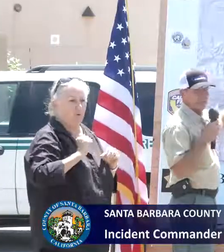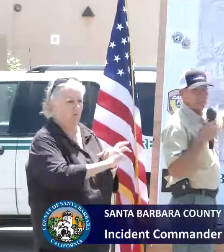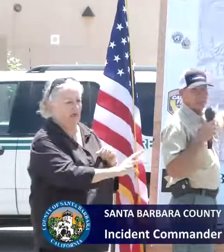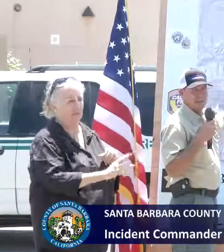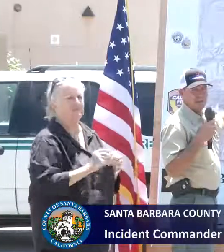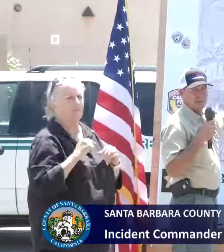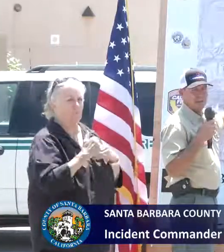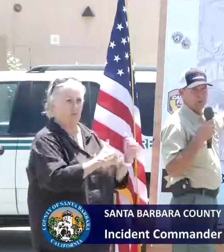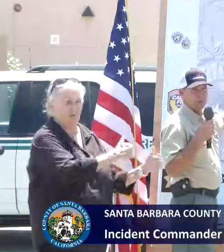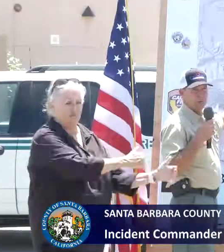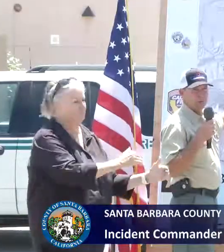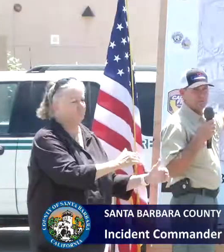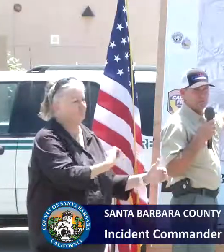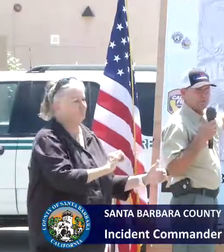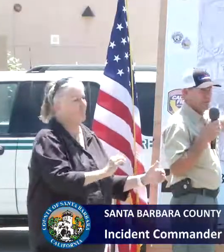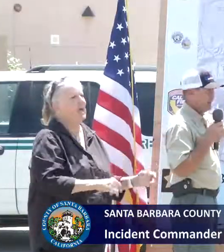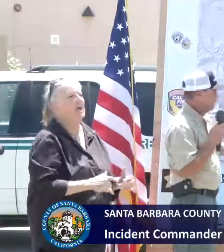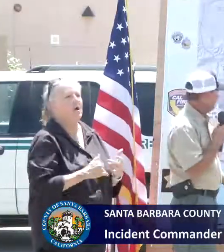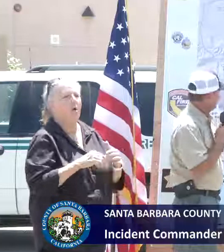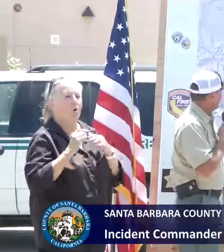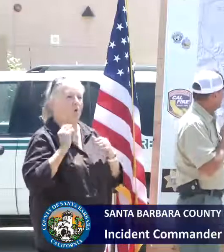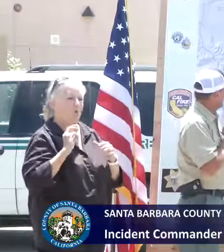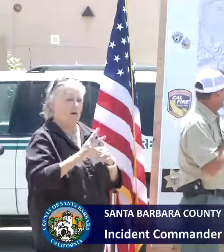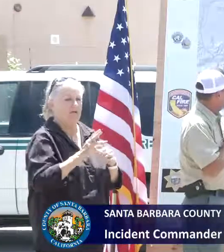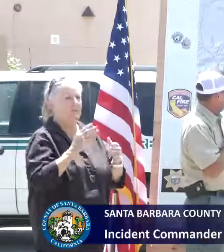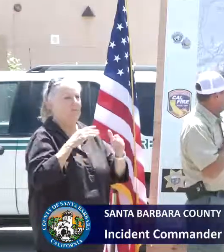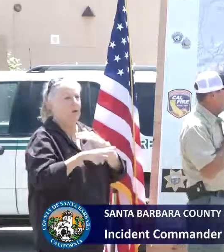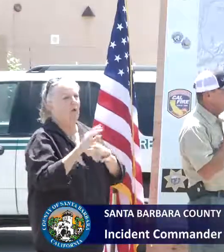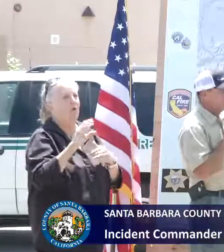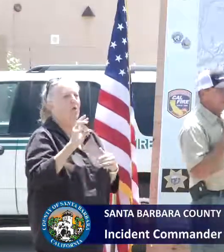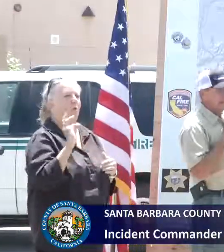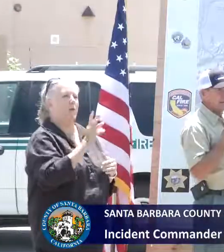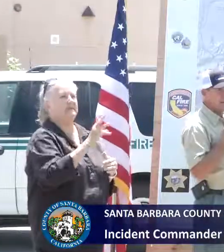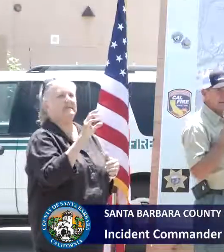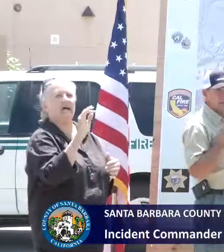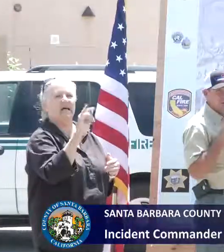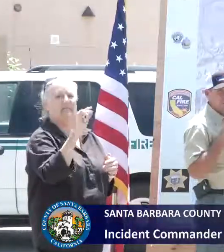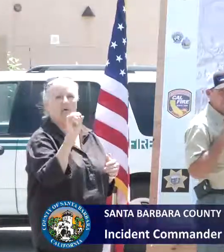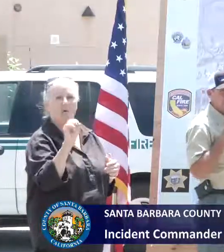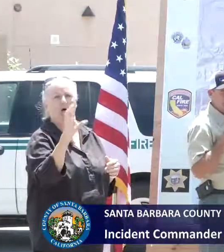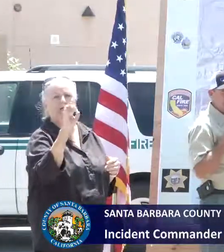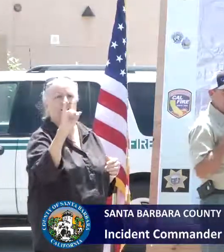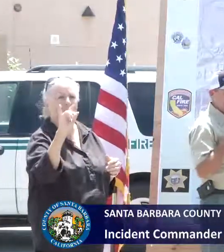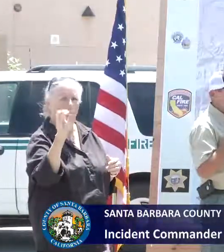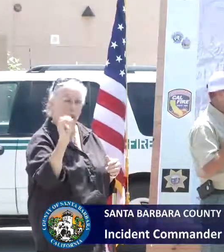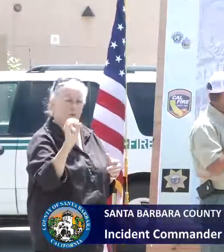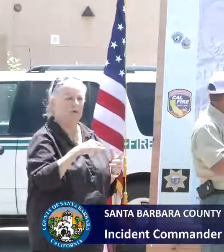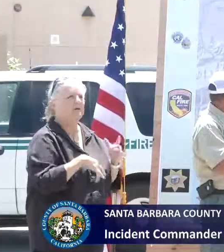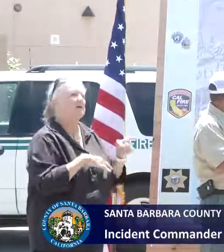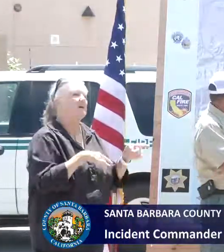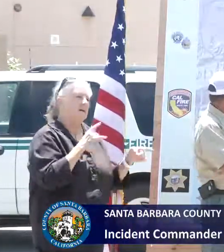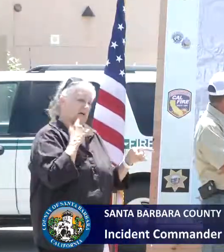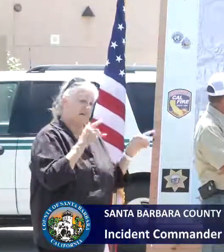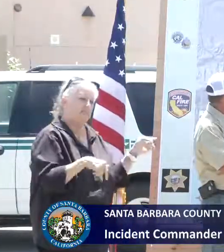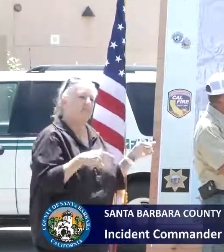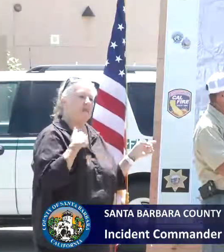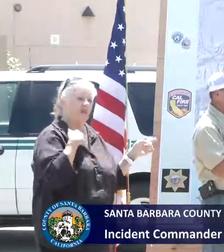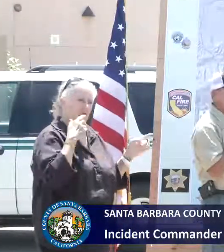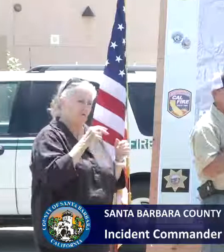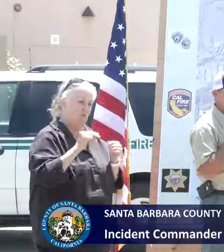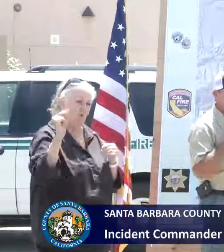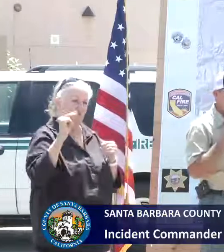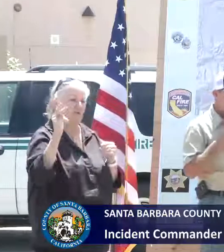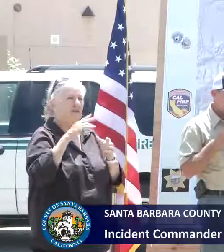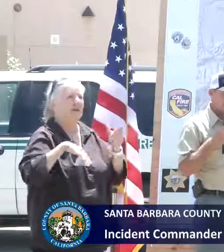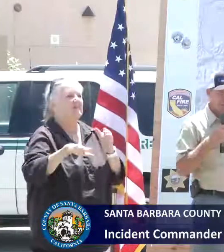west progression below the West Camino Cielo. Come around to the north side of the fire, north side of Santa Ynez Range, Division Yankee